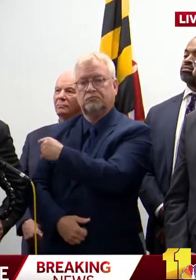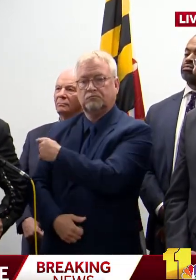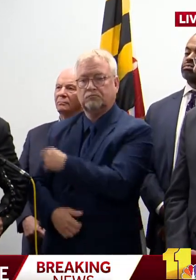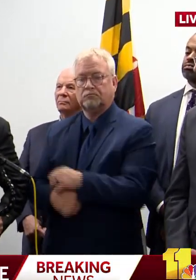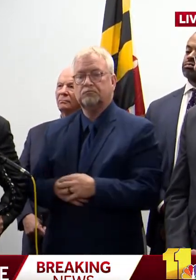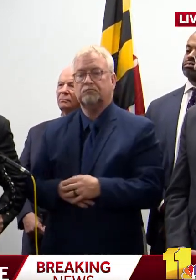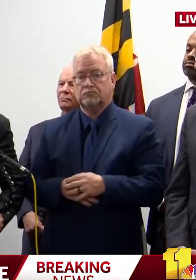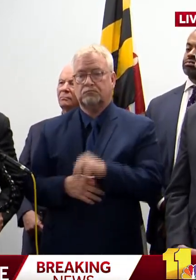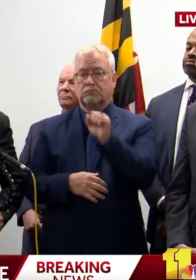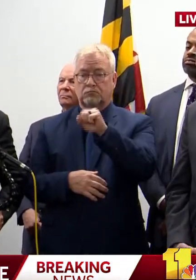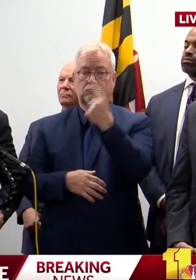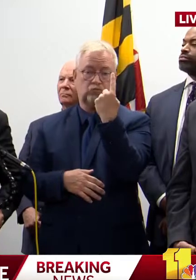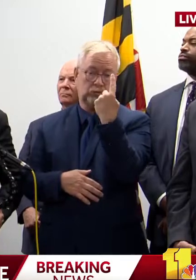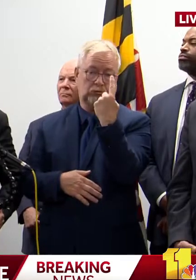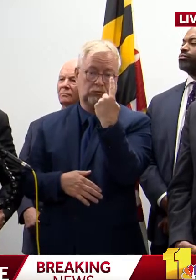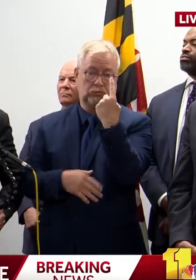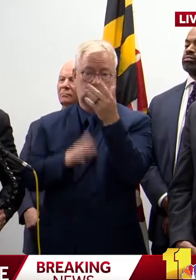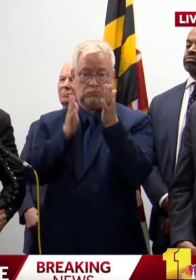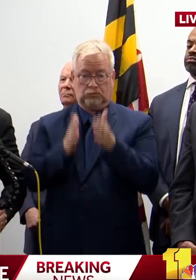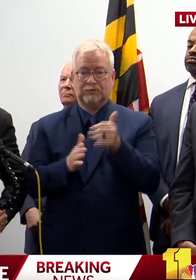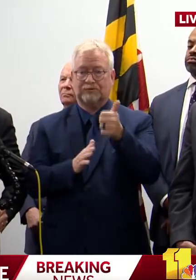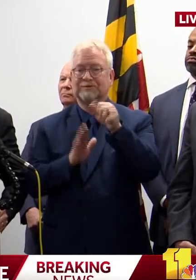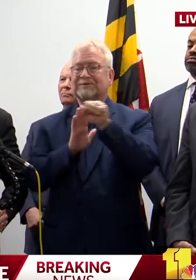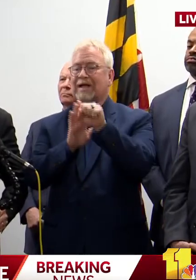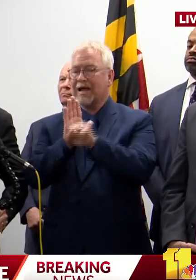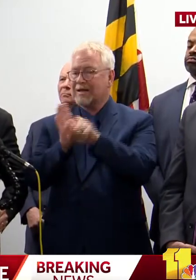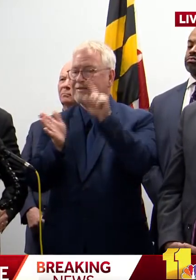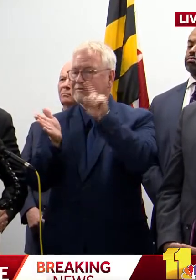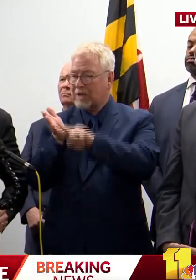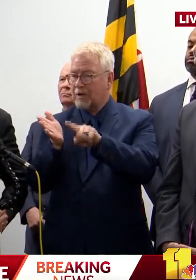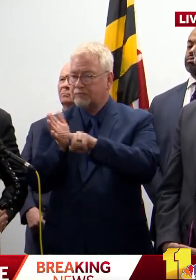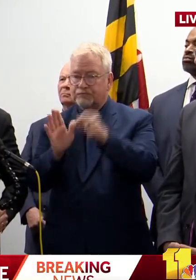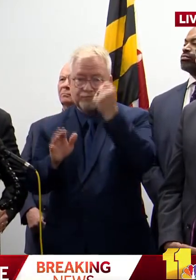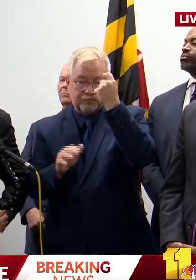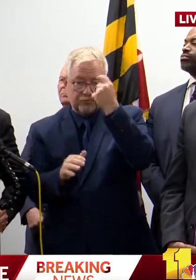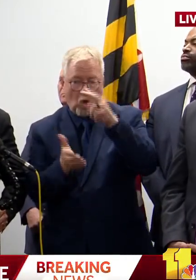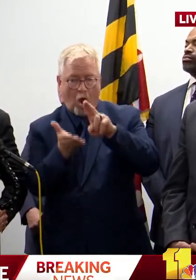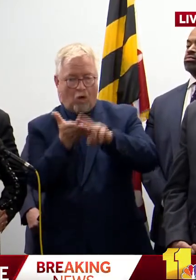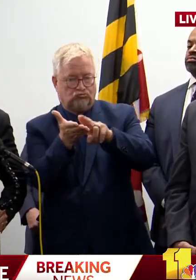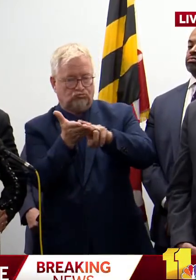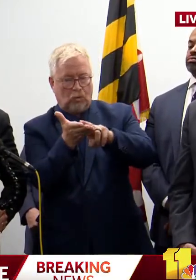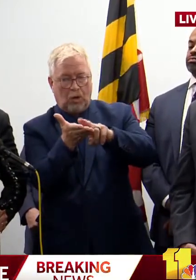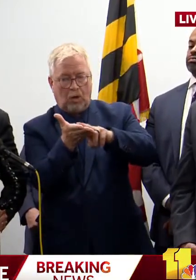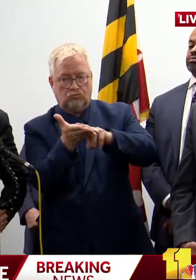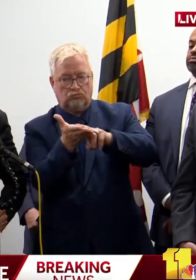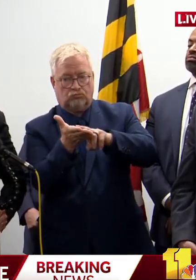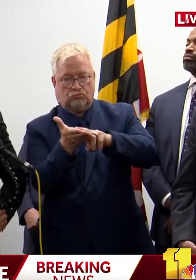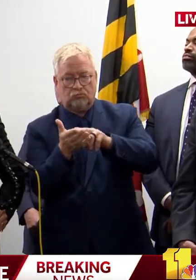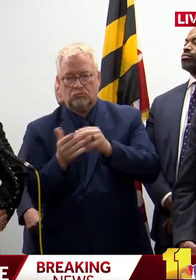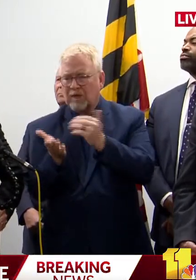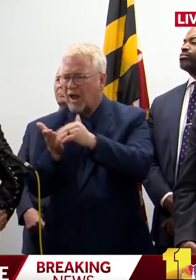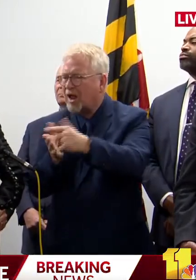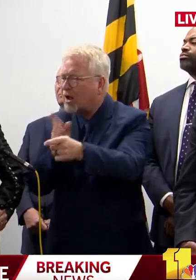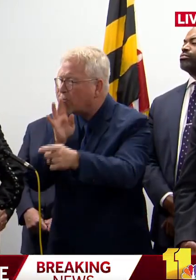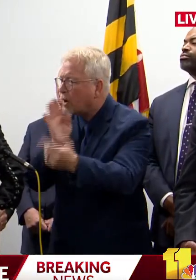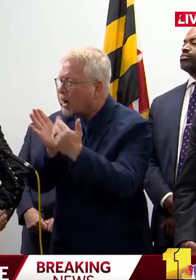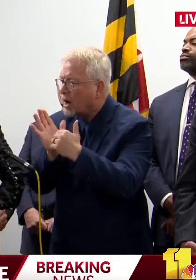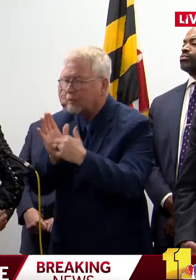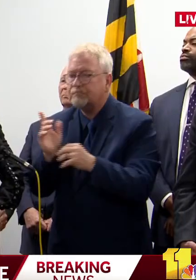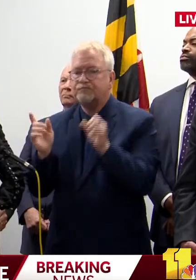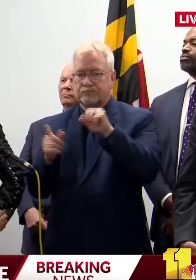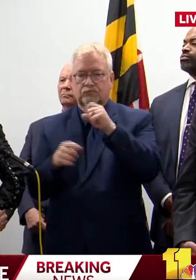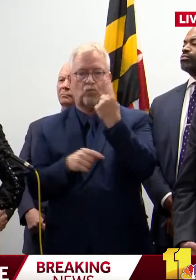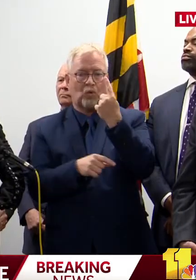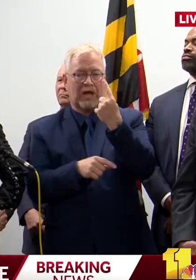Yes, one of them was an inspector, actually with a contractor, but not with the firm that was doing the work. I'm sorry. It was